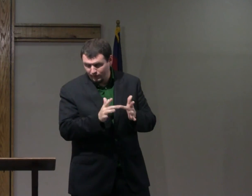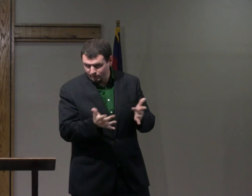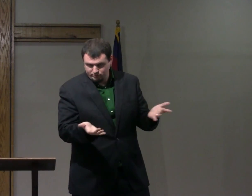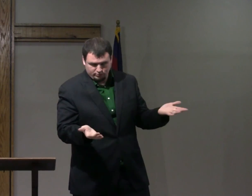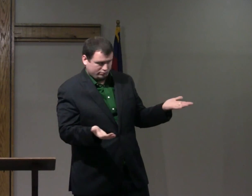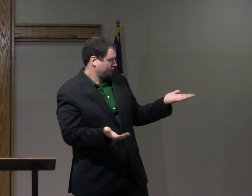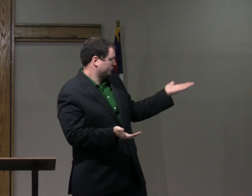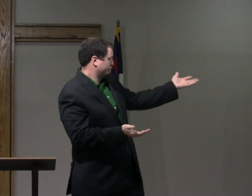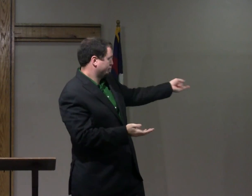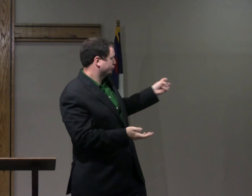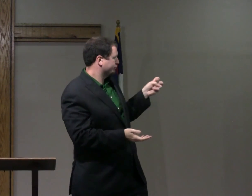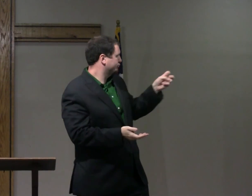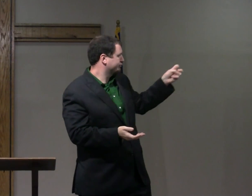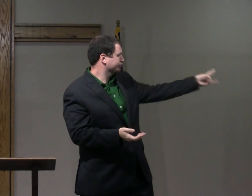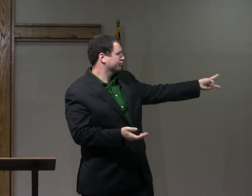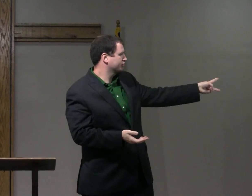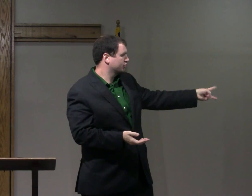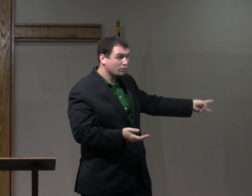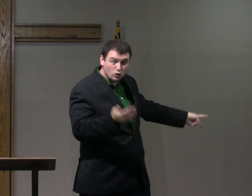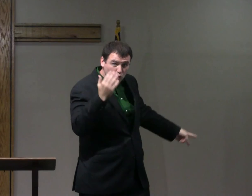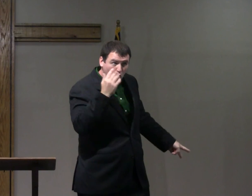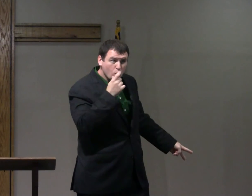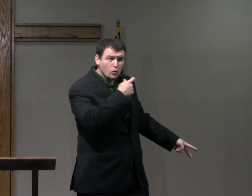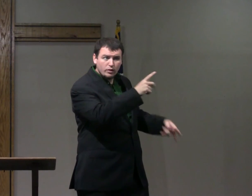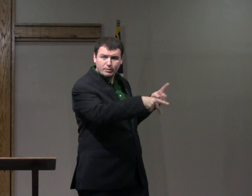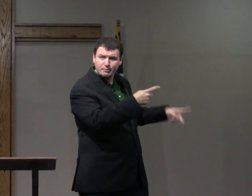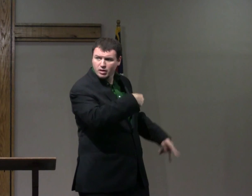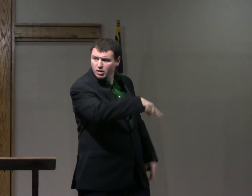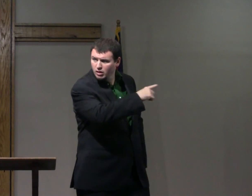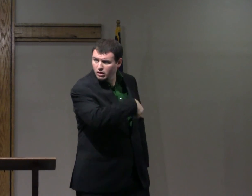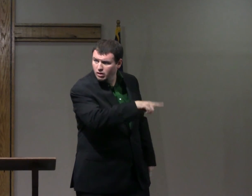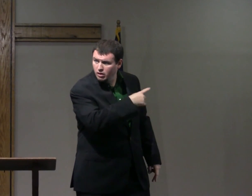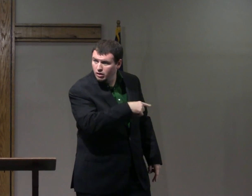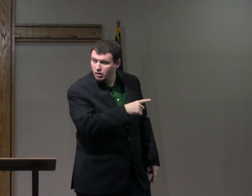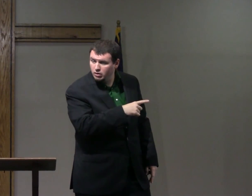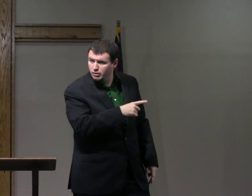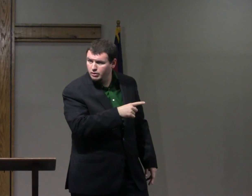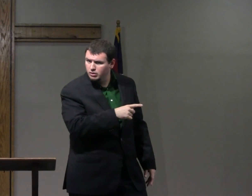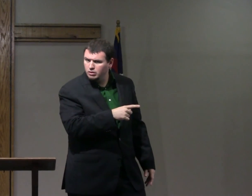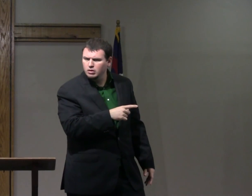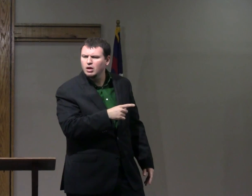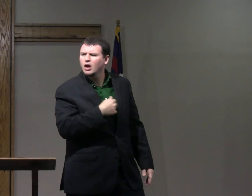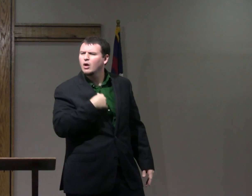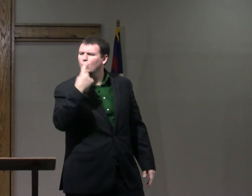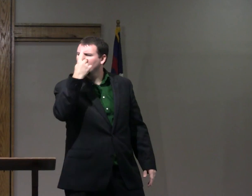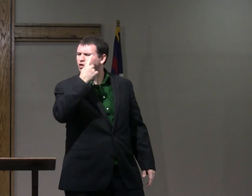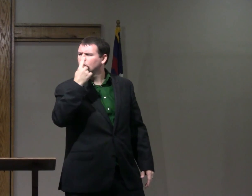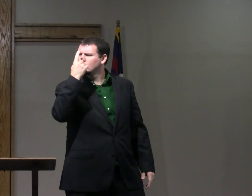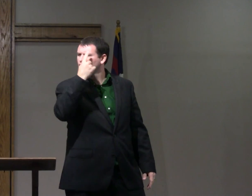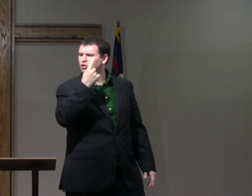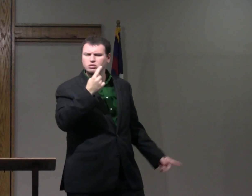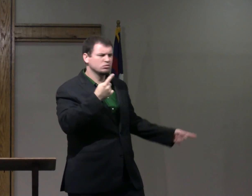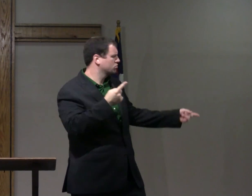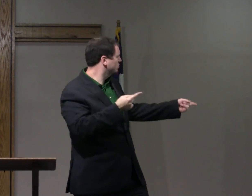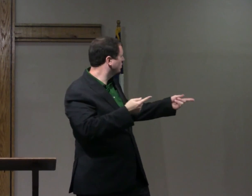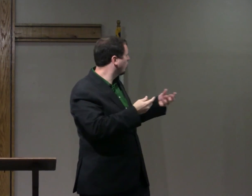I just pulled this picture up from the internet. Do you know who these people are? I wonder